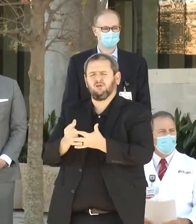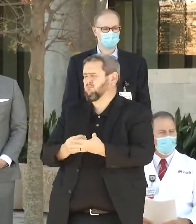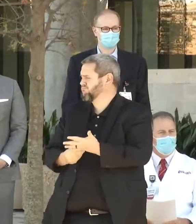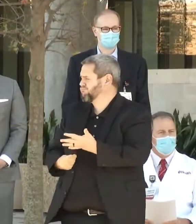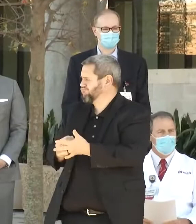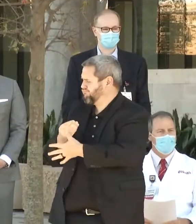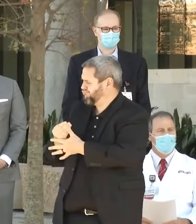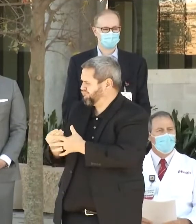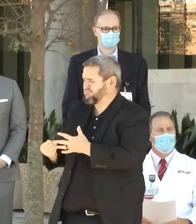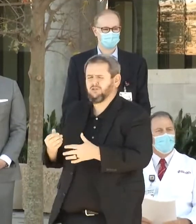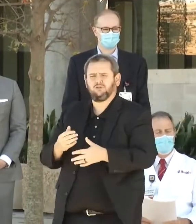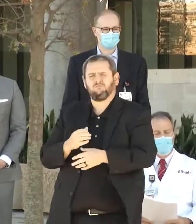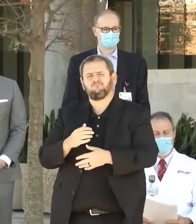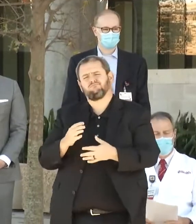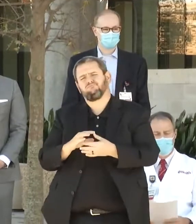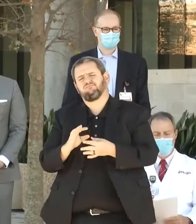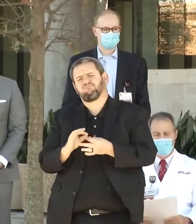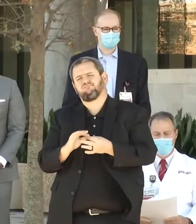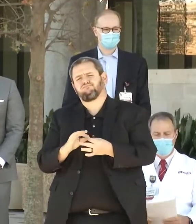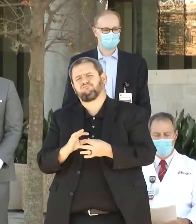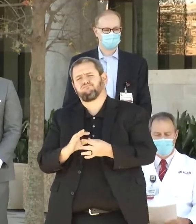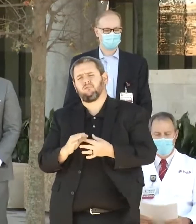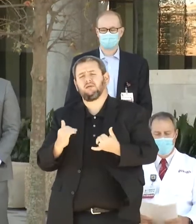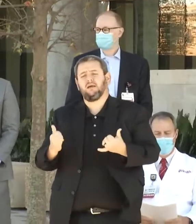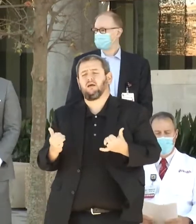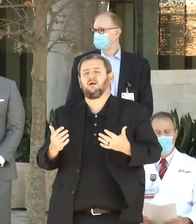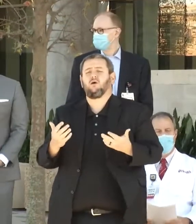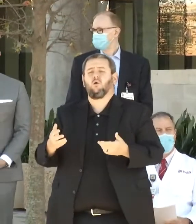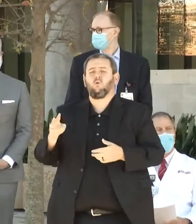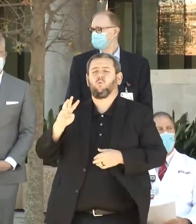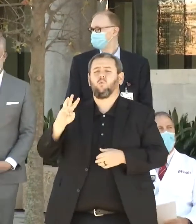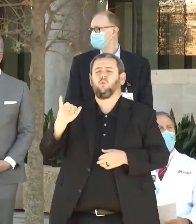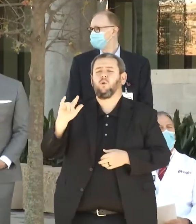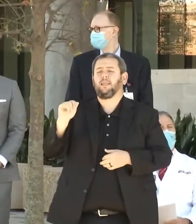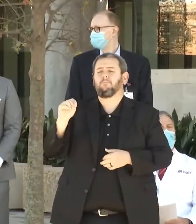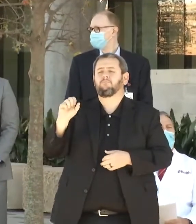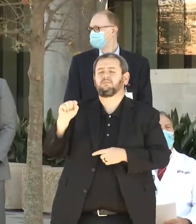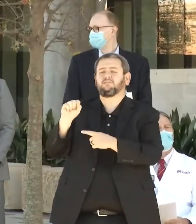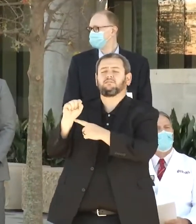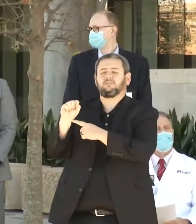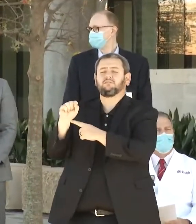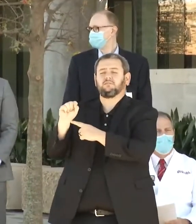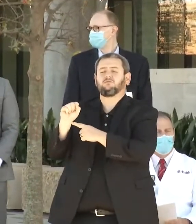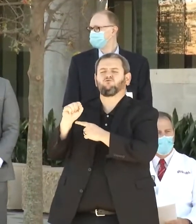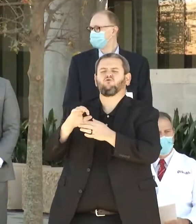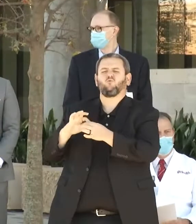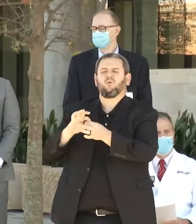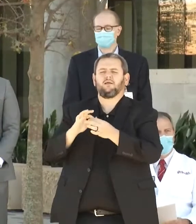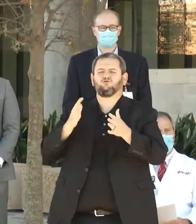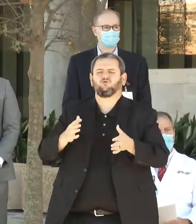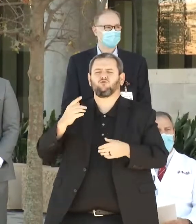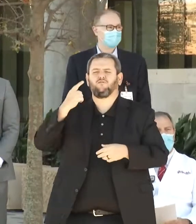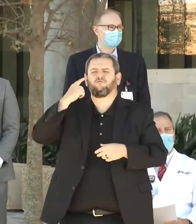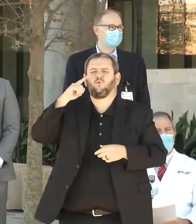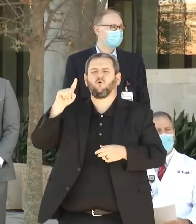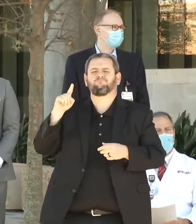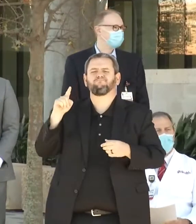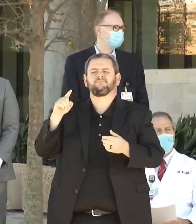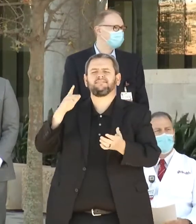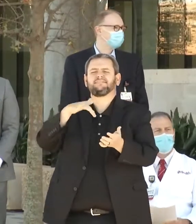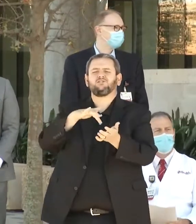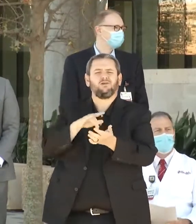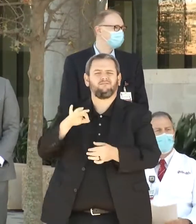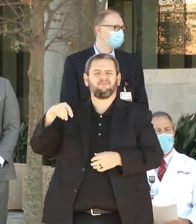Williams, Coordinator of the Central Oklahoma Inter-Hospital COVID Task Force.